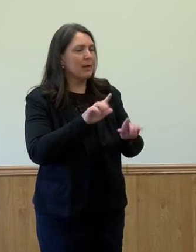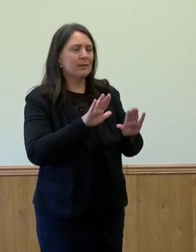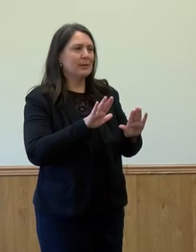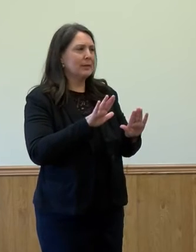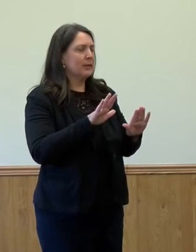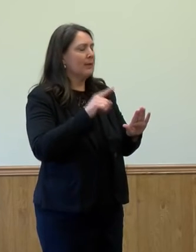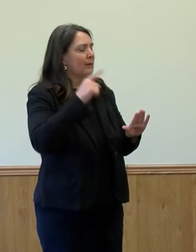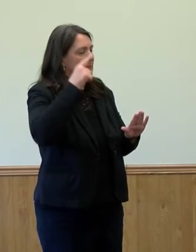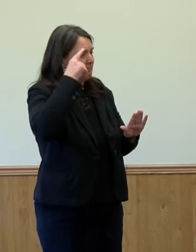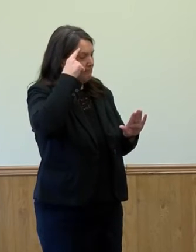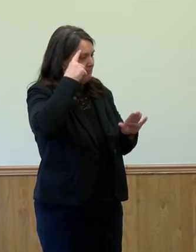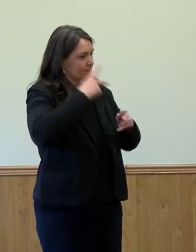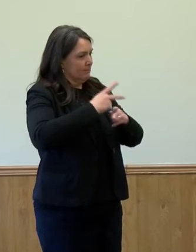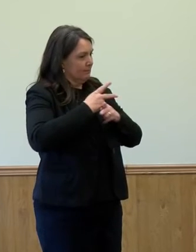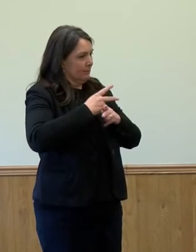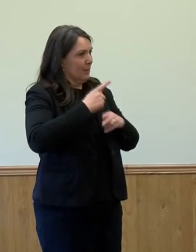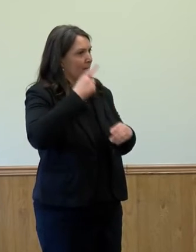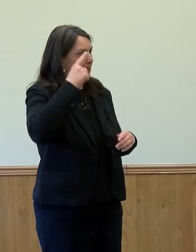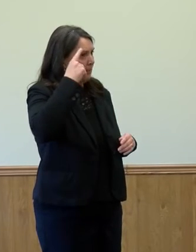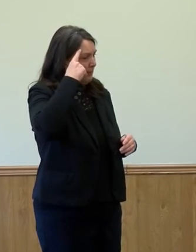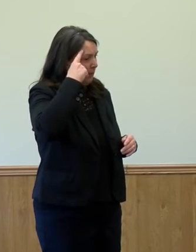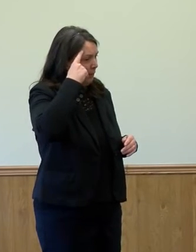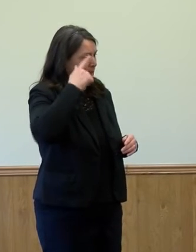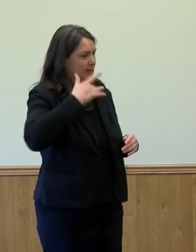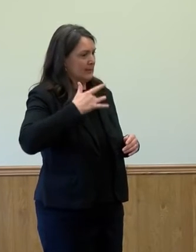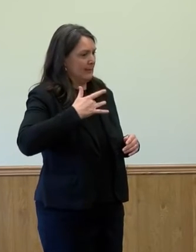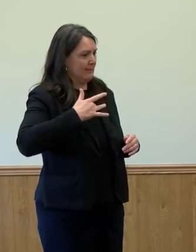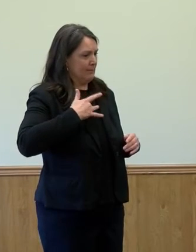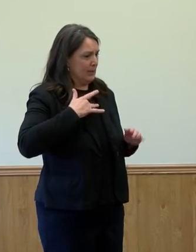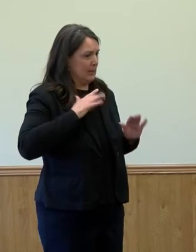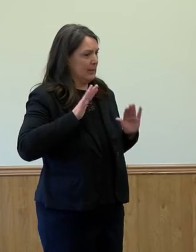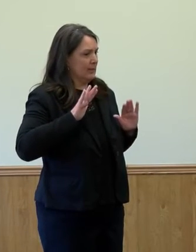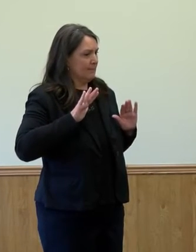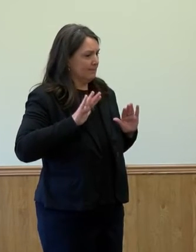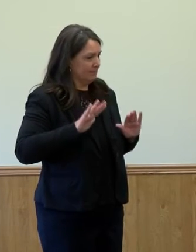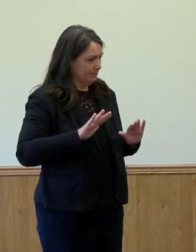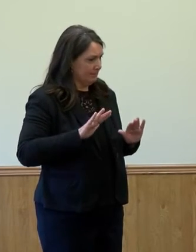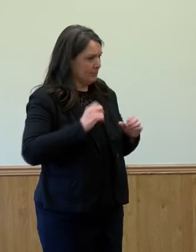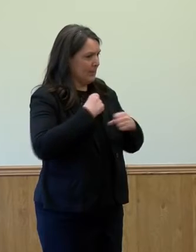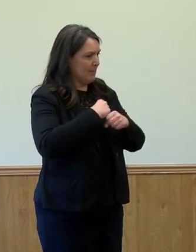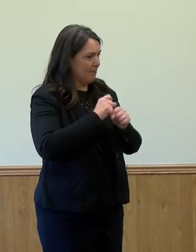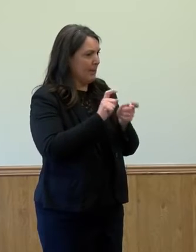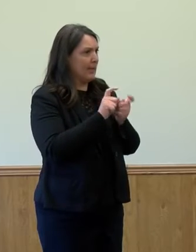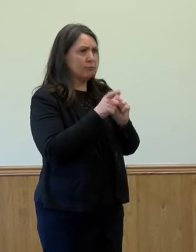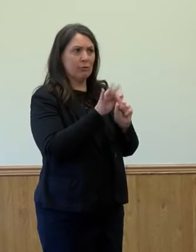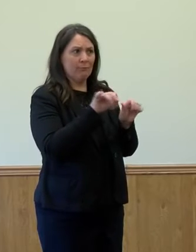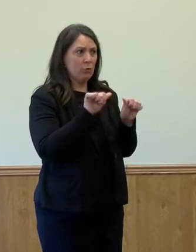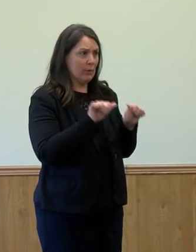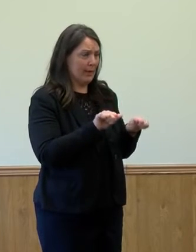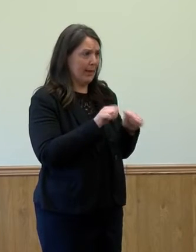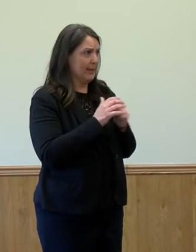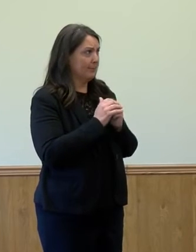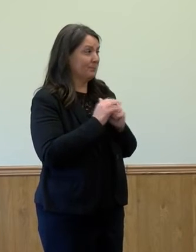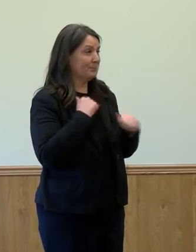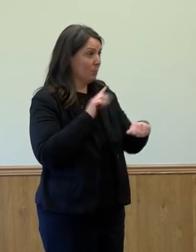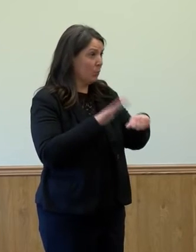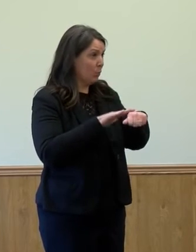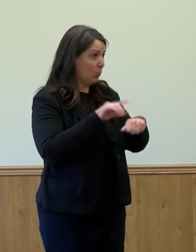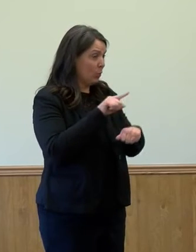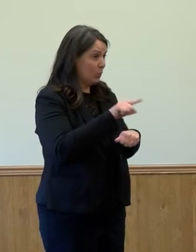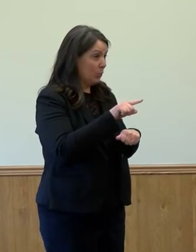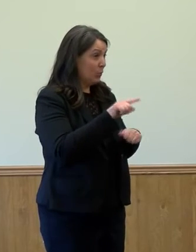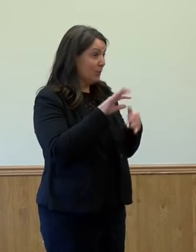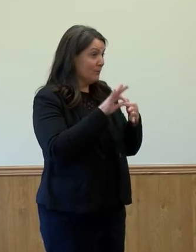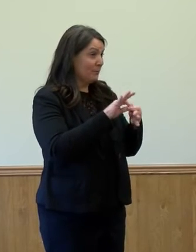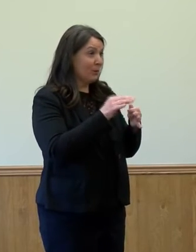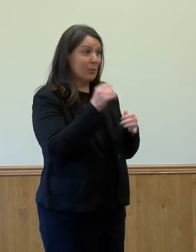feelings and thoughts and emotions can help you target the source of the stress and make changes when possible. I want to also caution that as far as alcohol